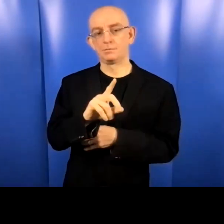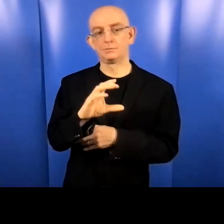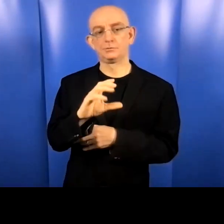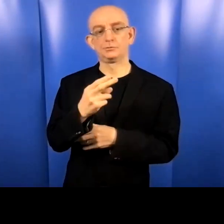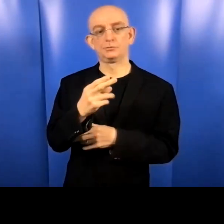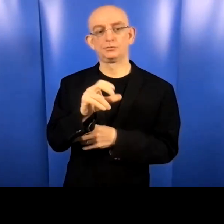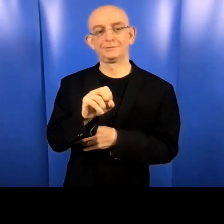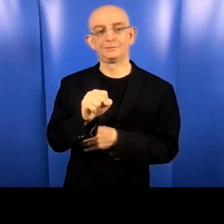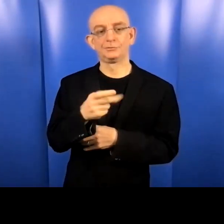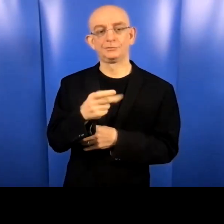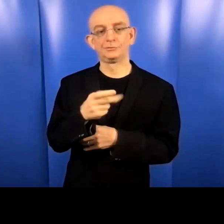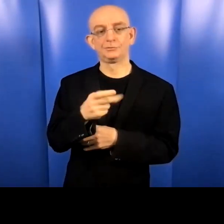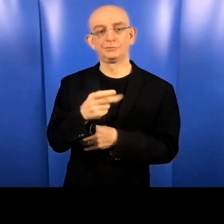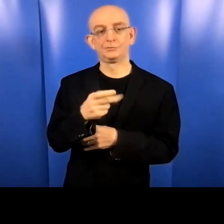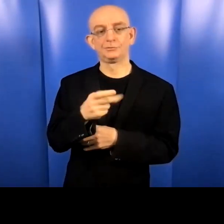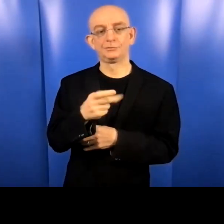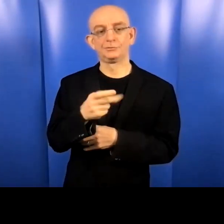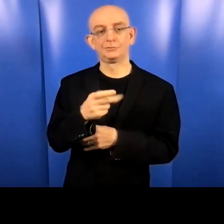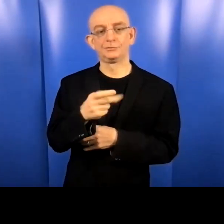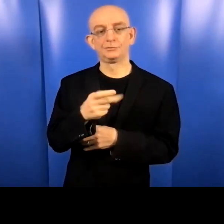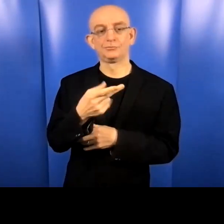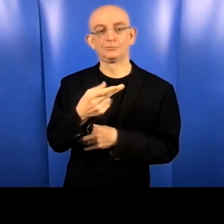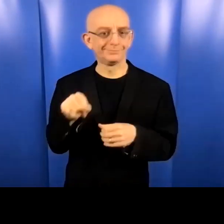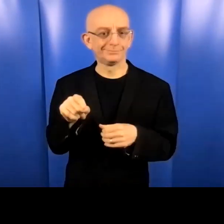worked in many organizations such as UNGAI